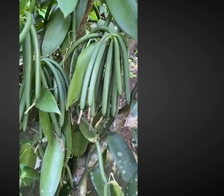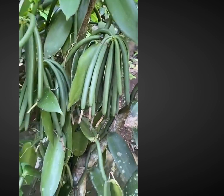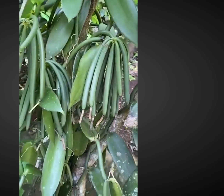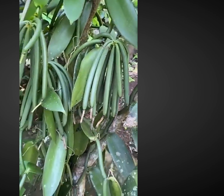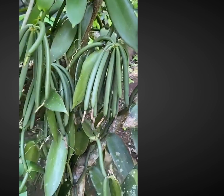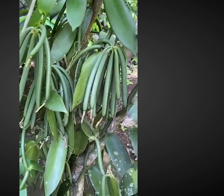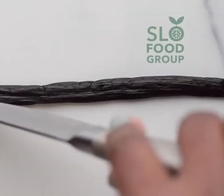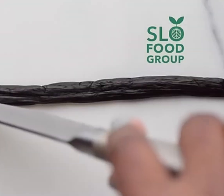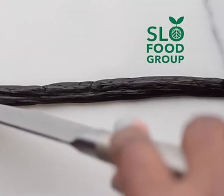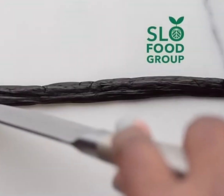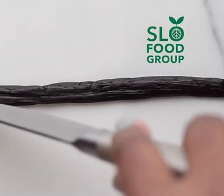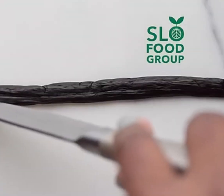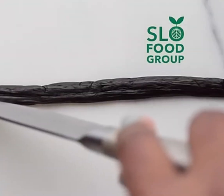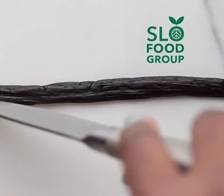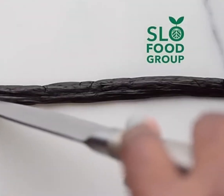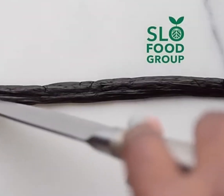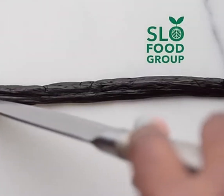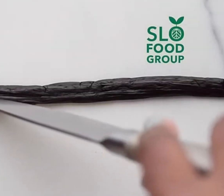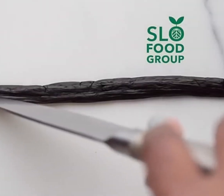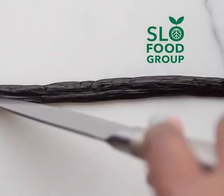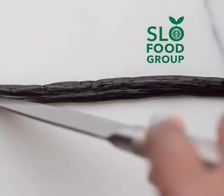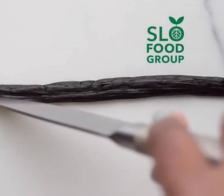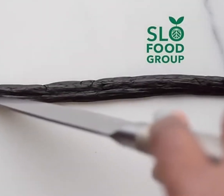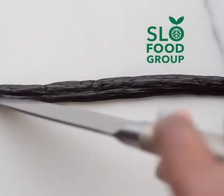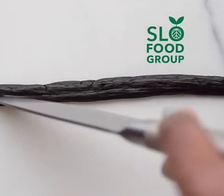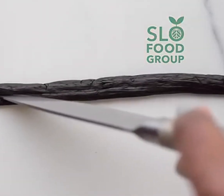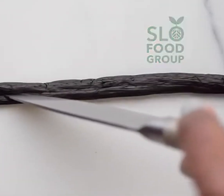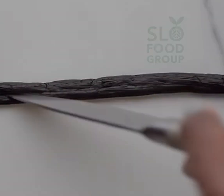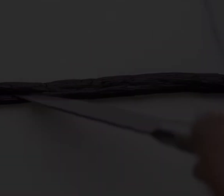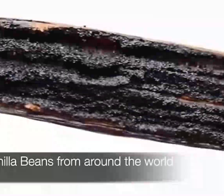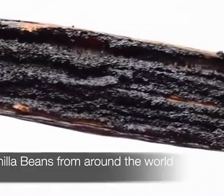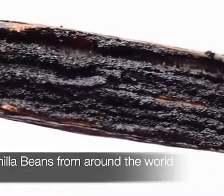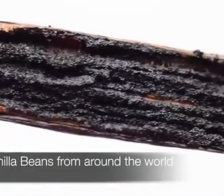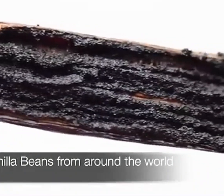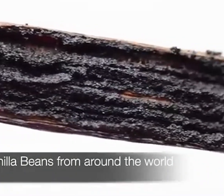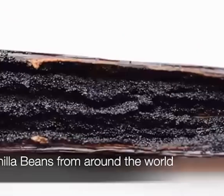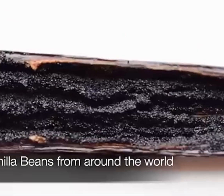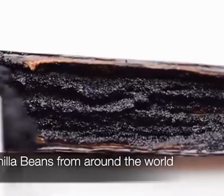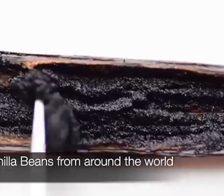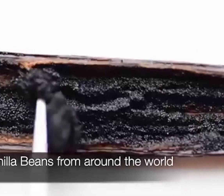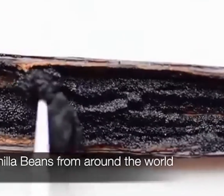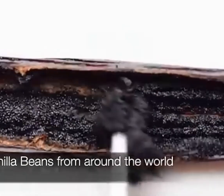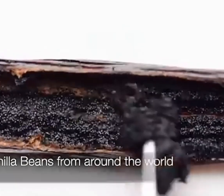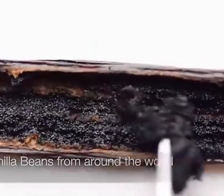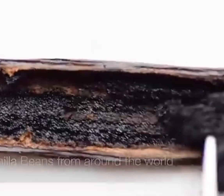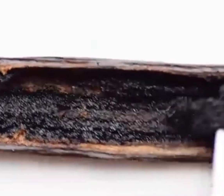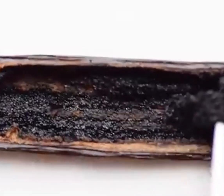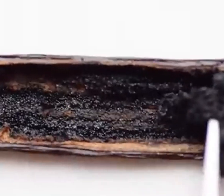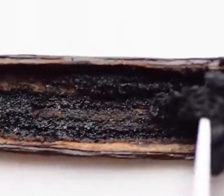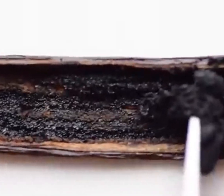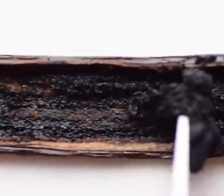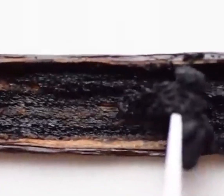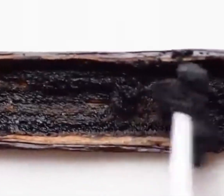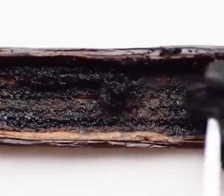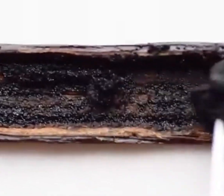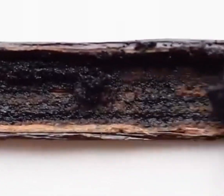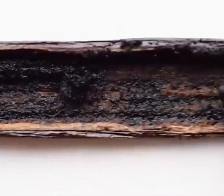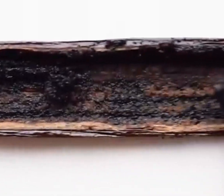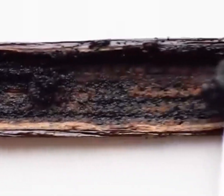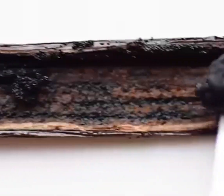growth. Here is a more detailed look at the benefits. General health, antioxidant and anti-inflammatory. Vanilla